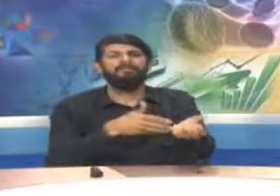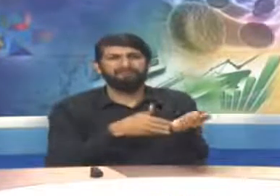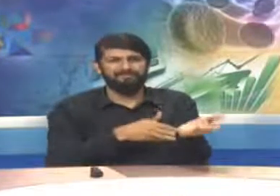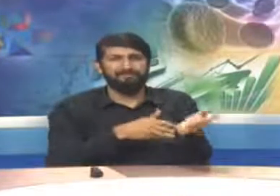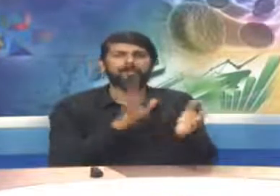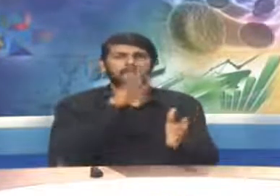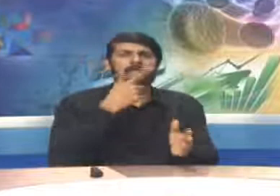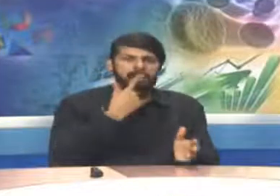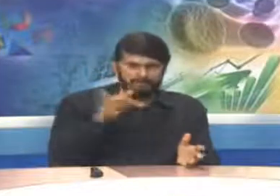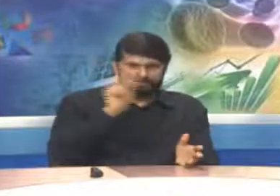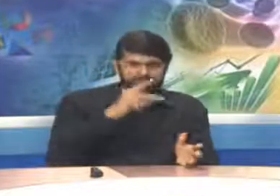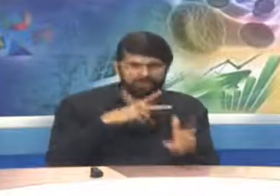Again for me,